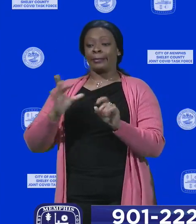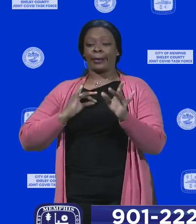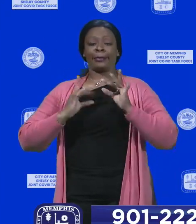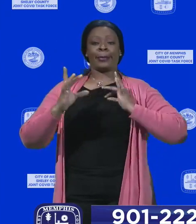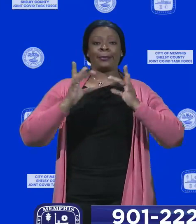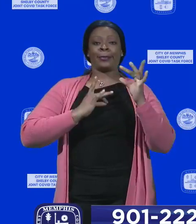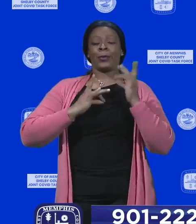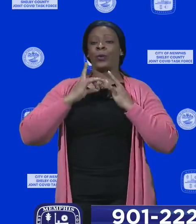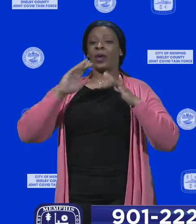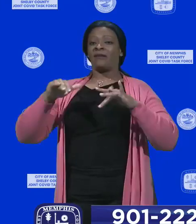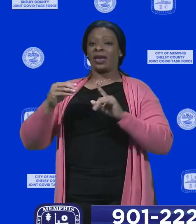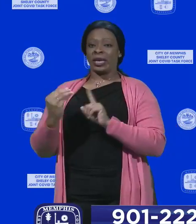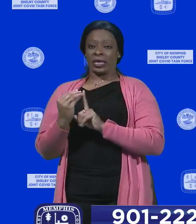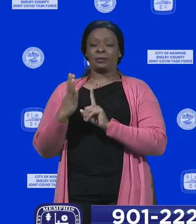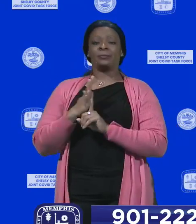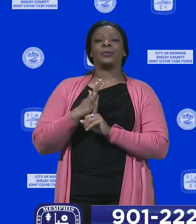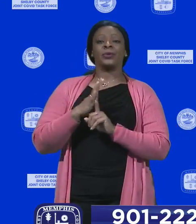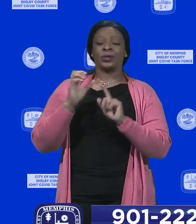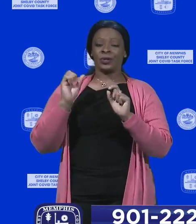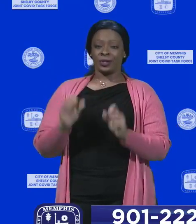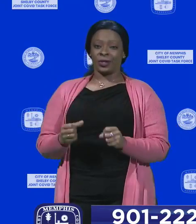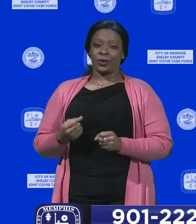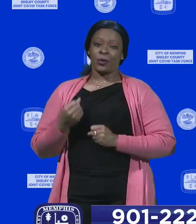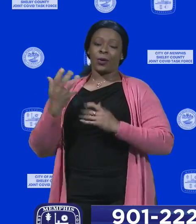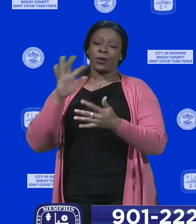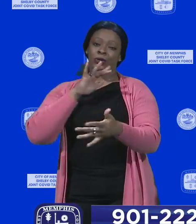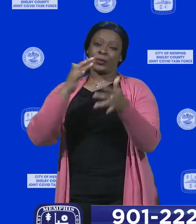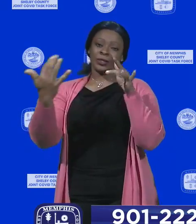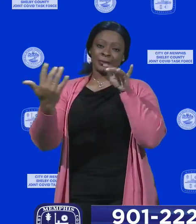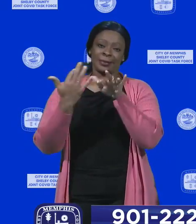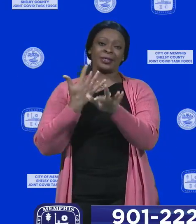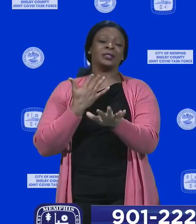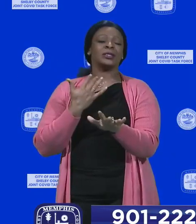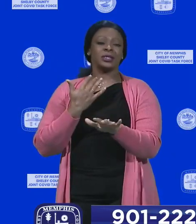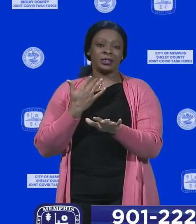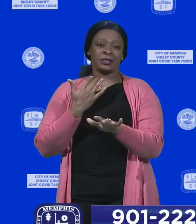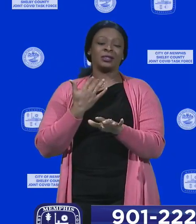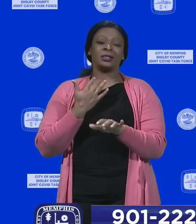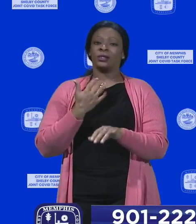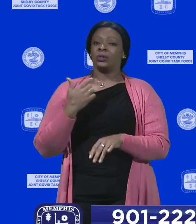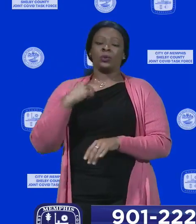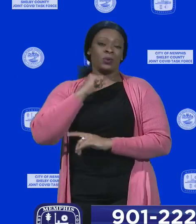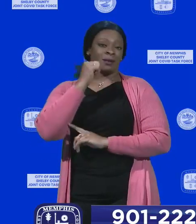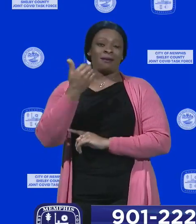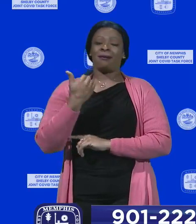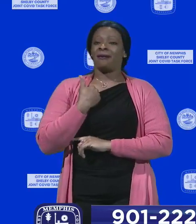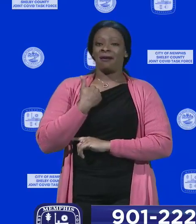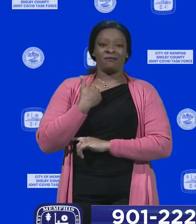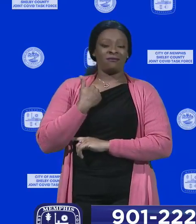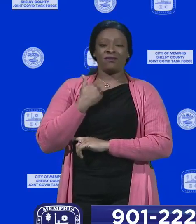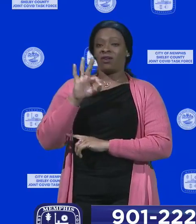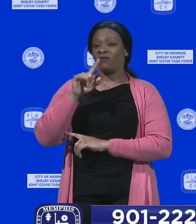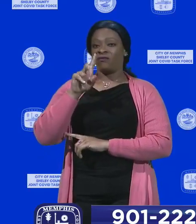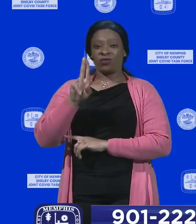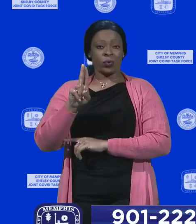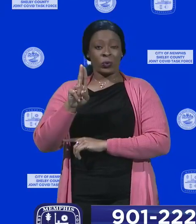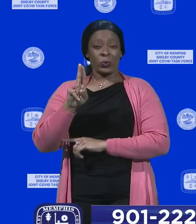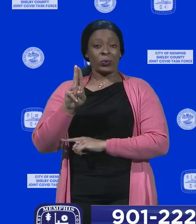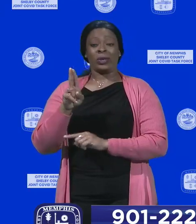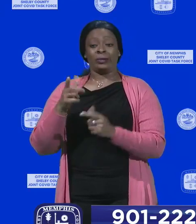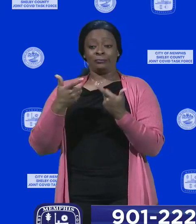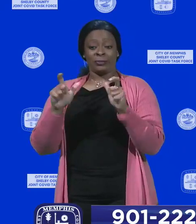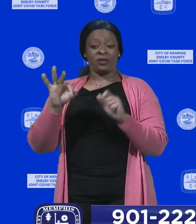not been recently exposed that can trigger transmission. And we did not even have a flu epidemic last